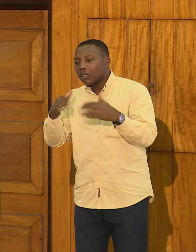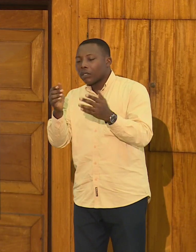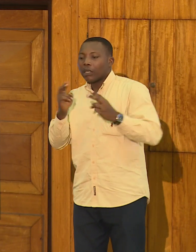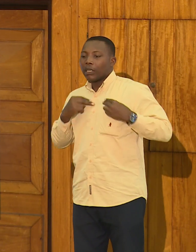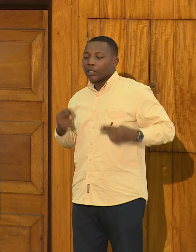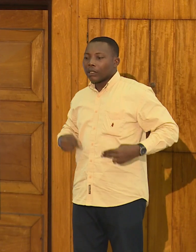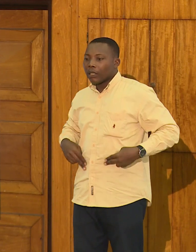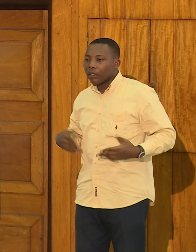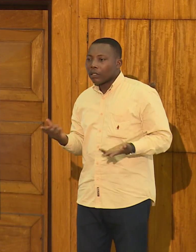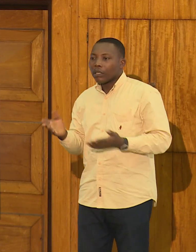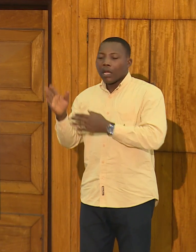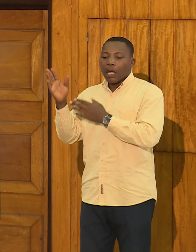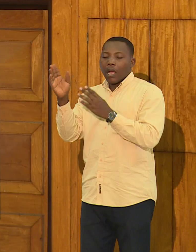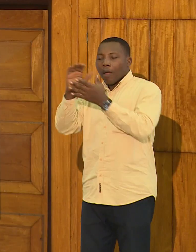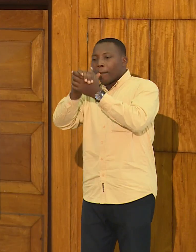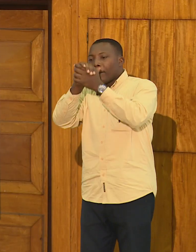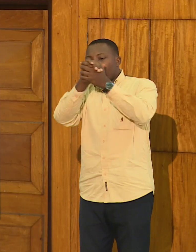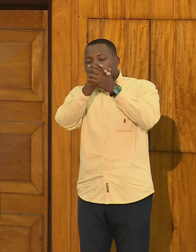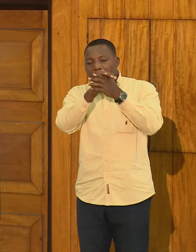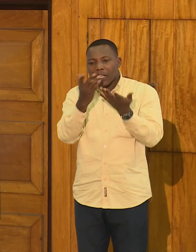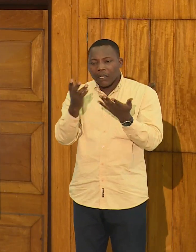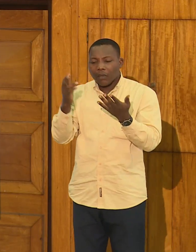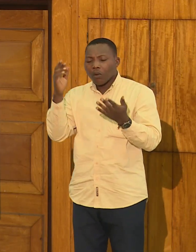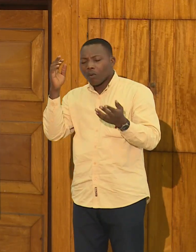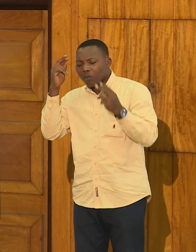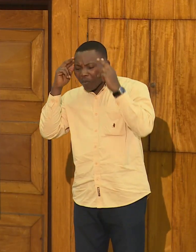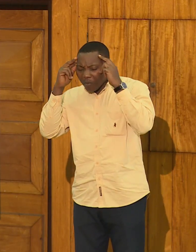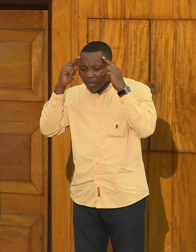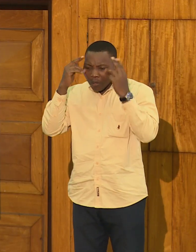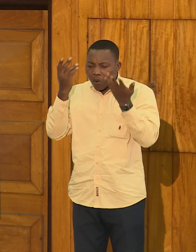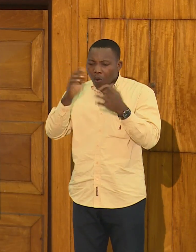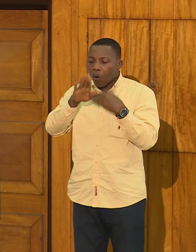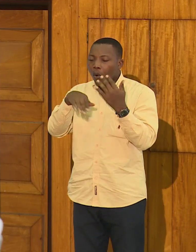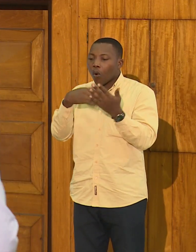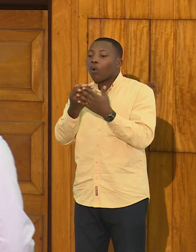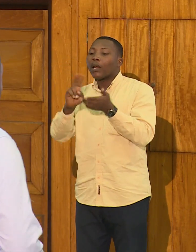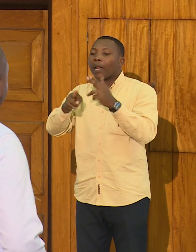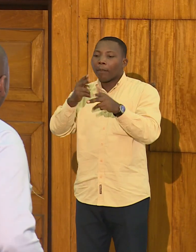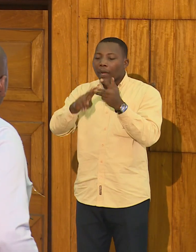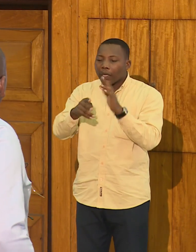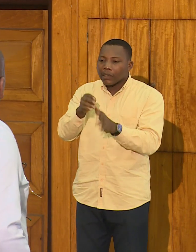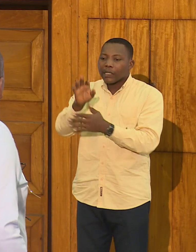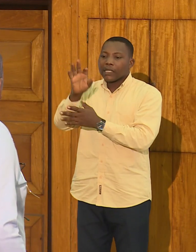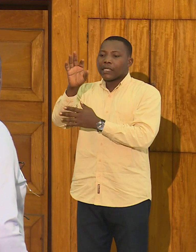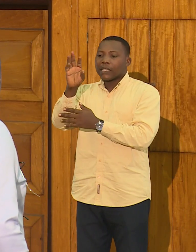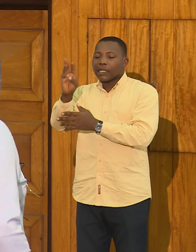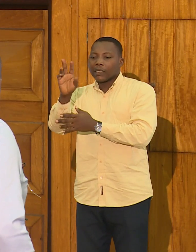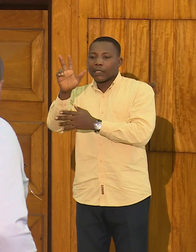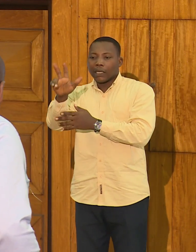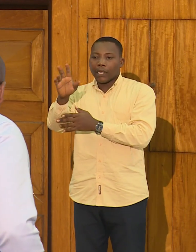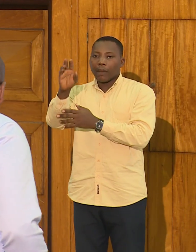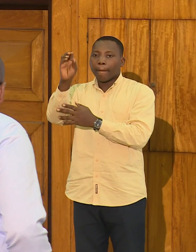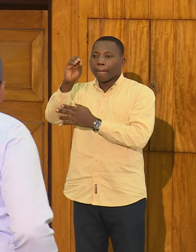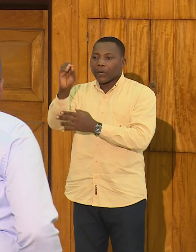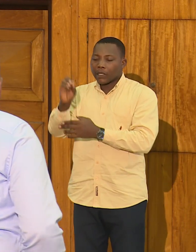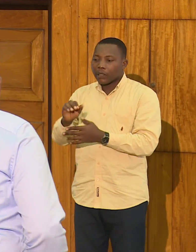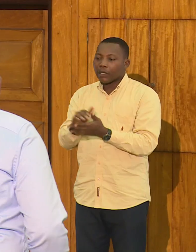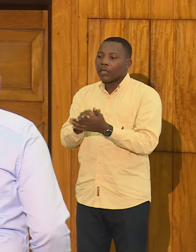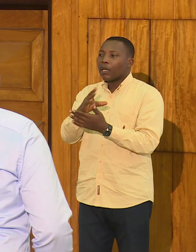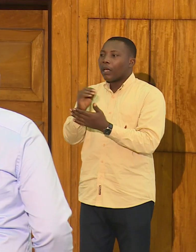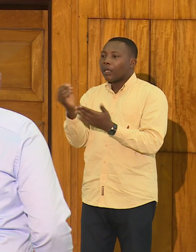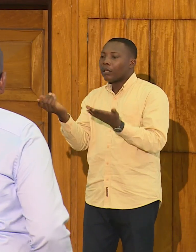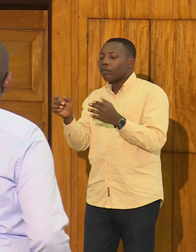and retention, with adherence rates among youth at approximately 63% and viral load suppression at